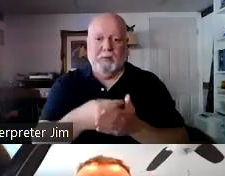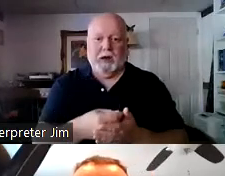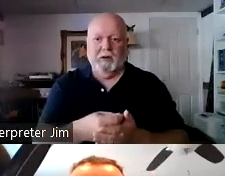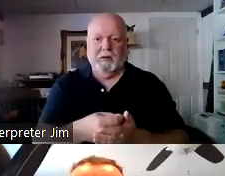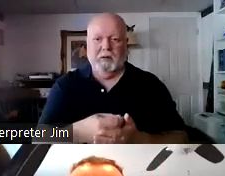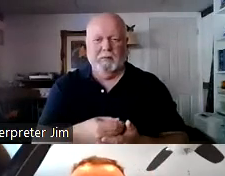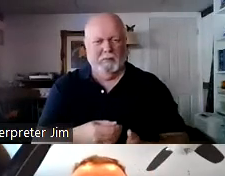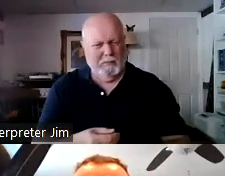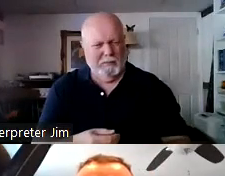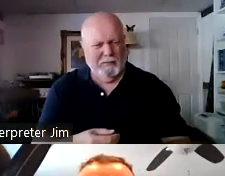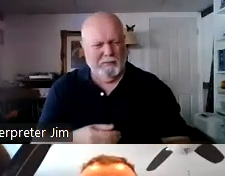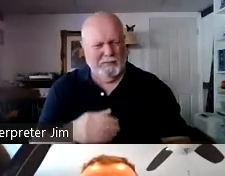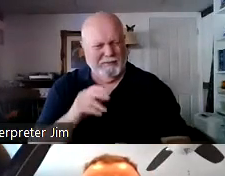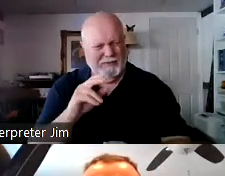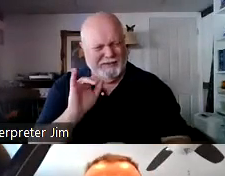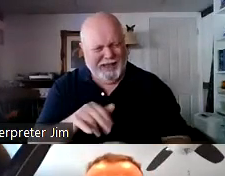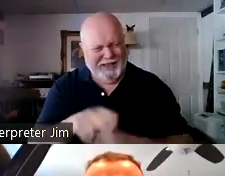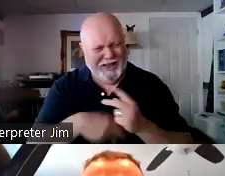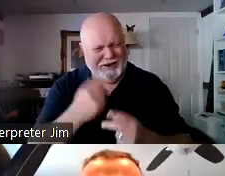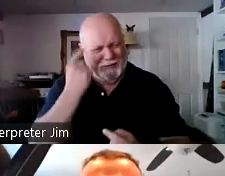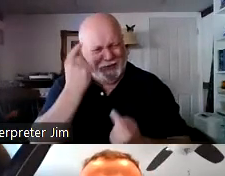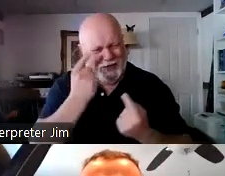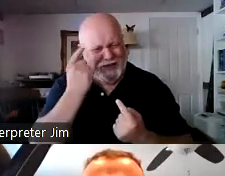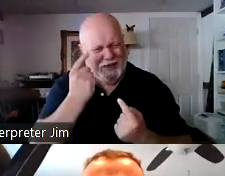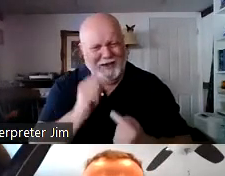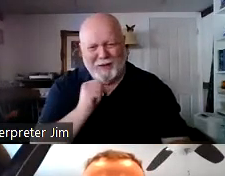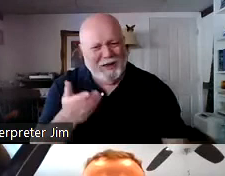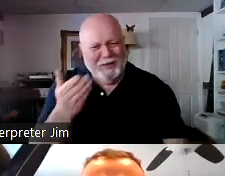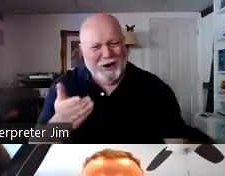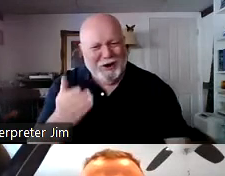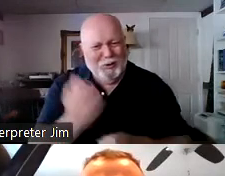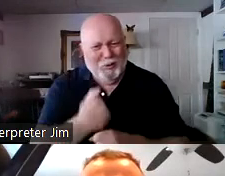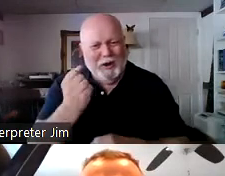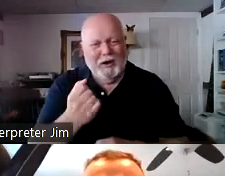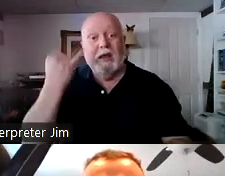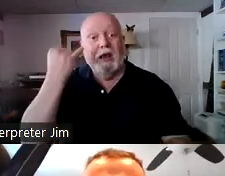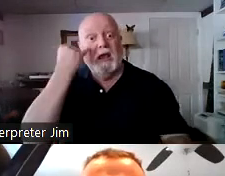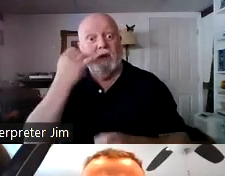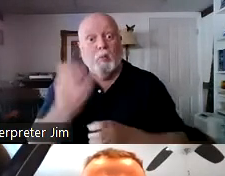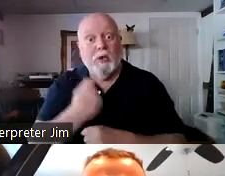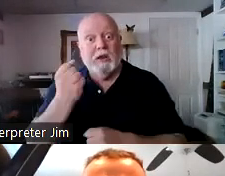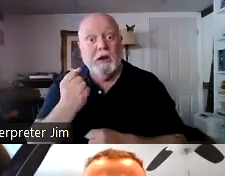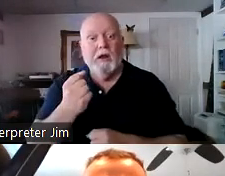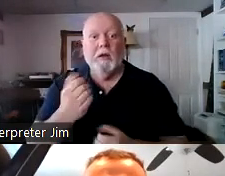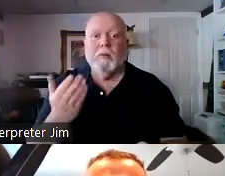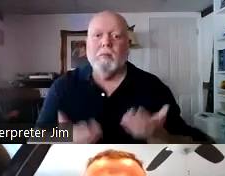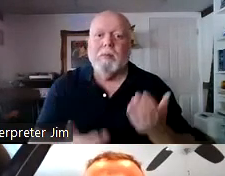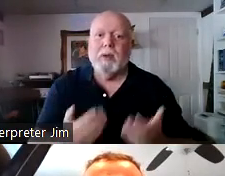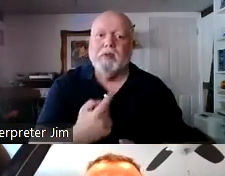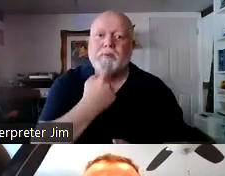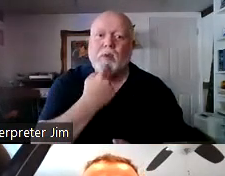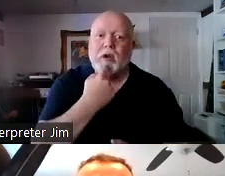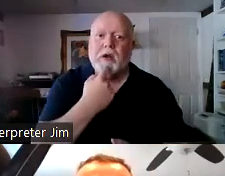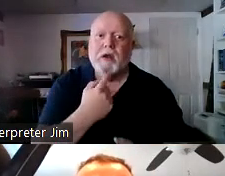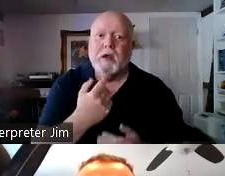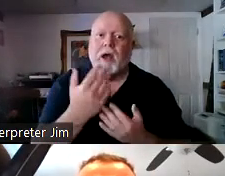twisted thinking of I'm not there to win anymore. If I had won, I would have actually been disappointed. I was actually waiting to lose all my money, but I would not